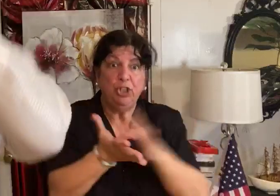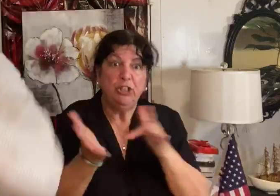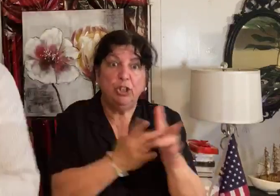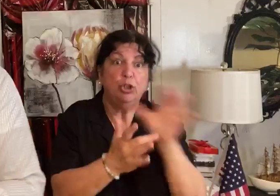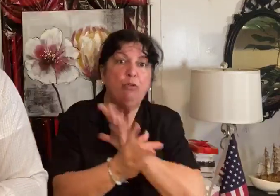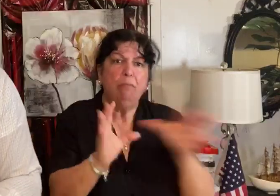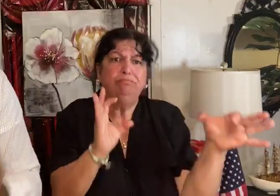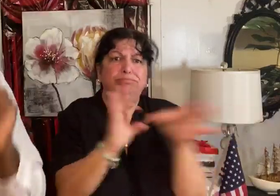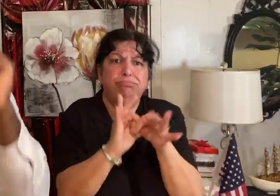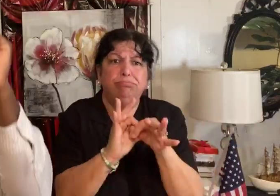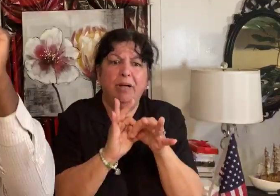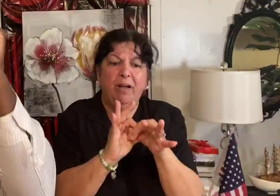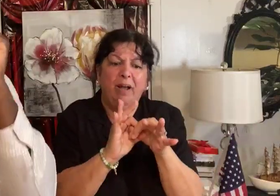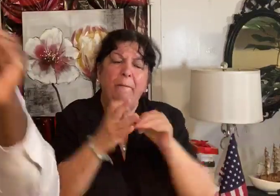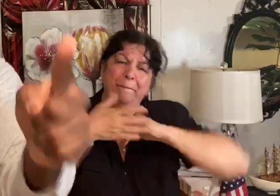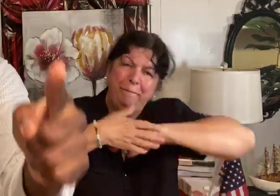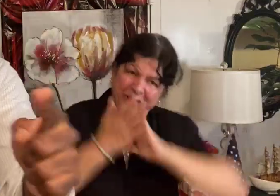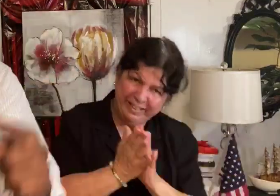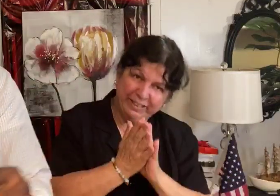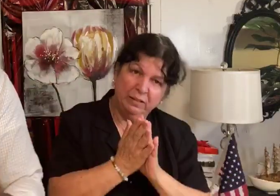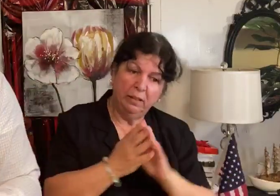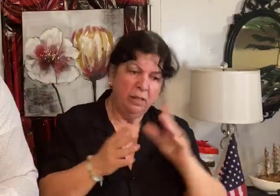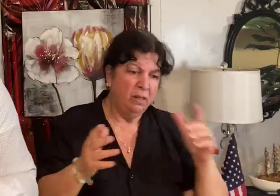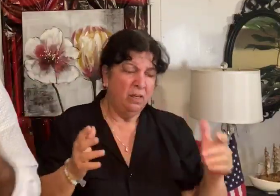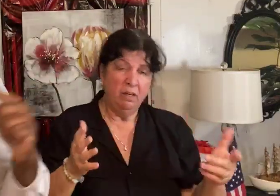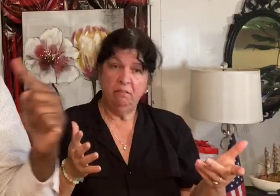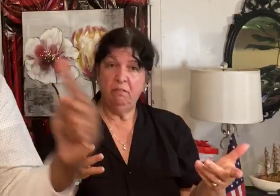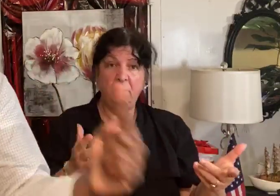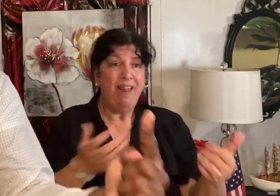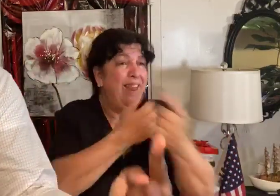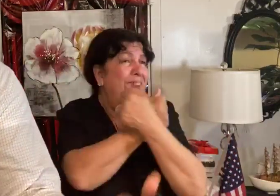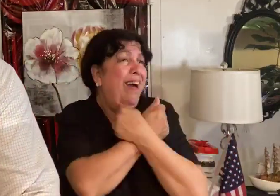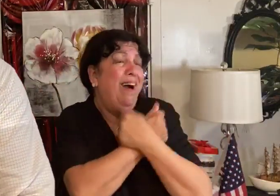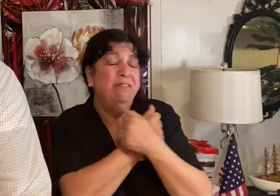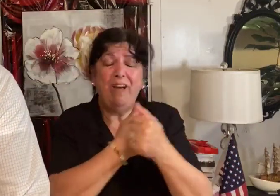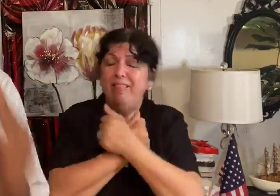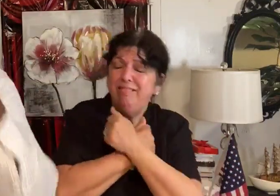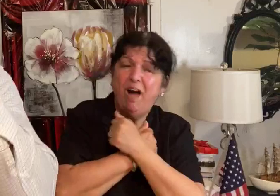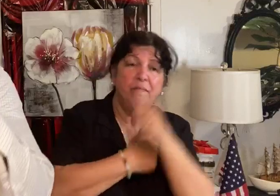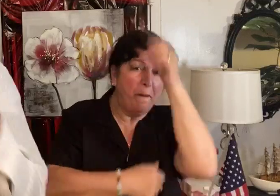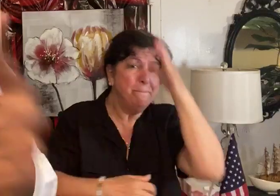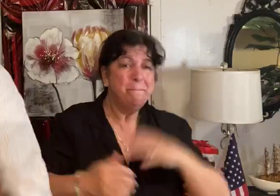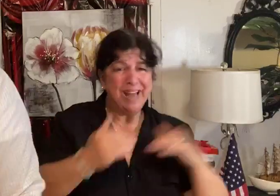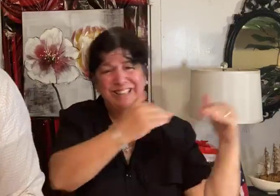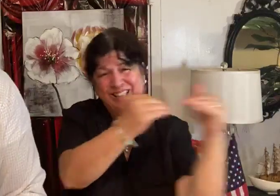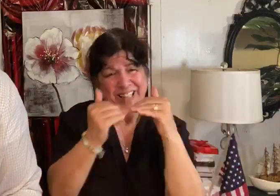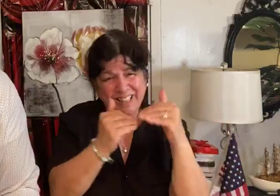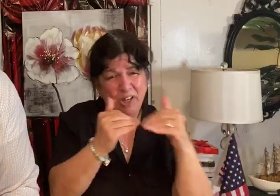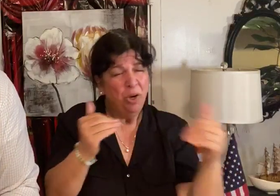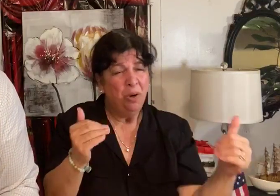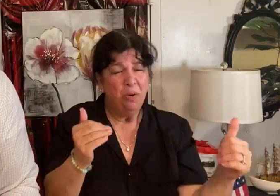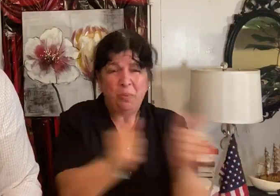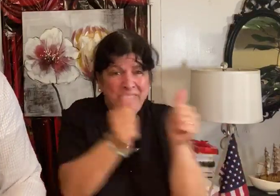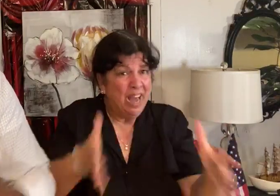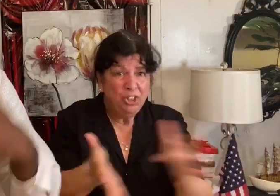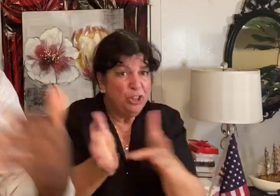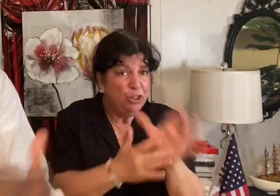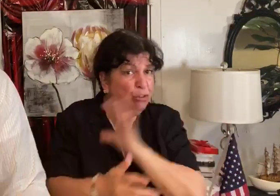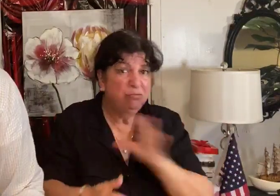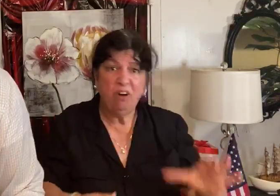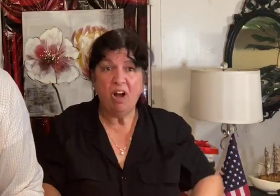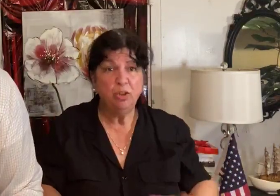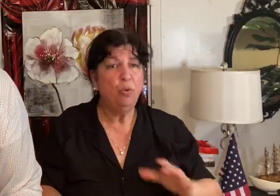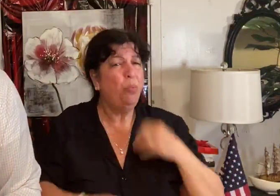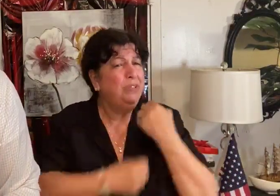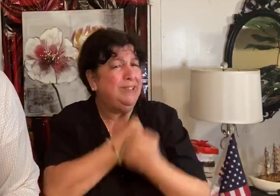can have peace. You cannot have love and see all men as created equally without Jesus Christ. You will